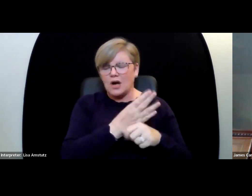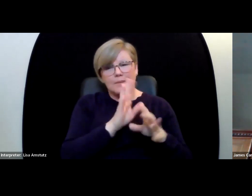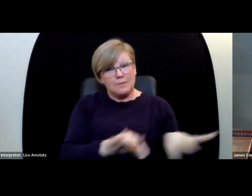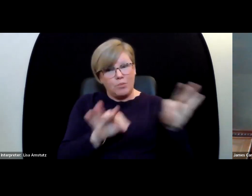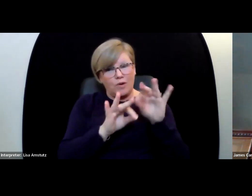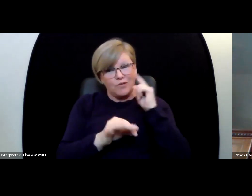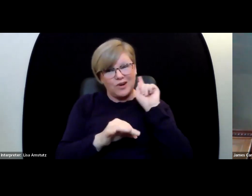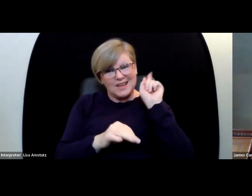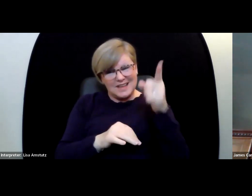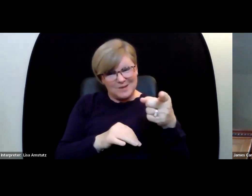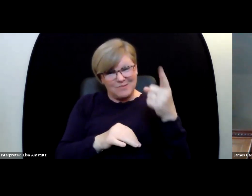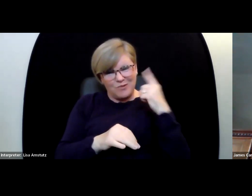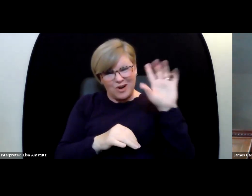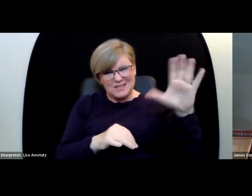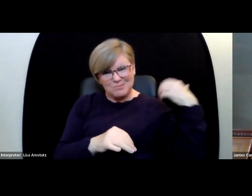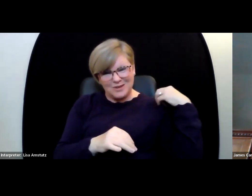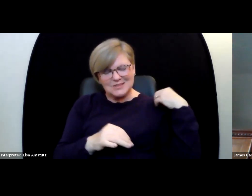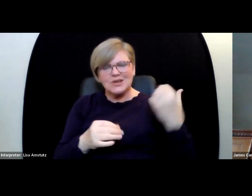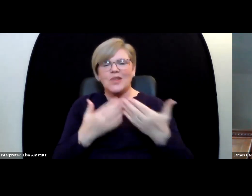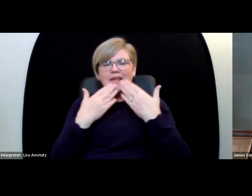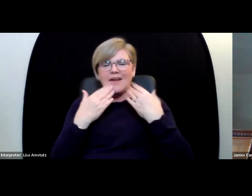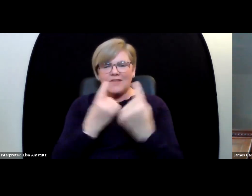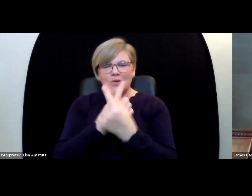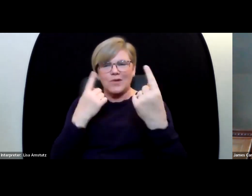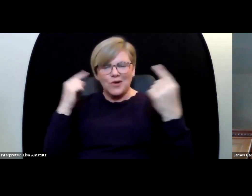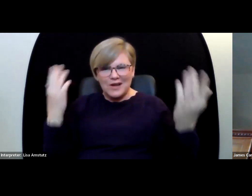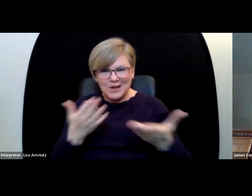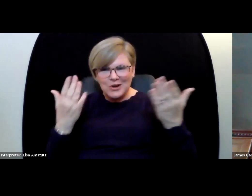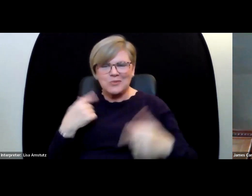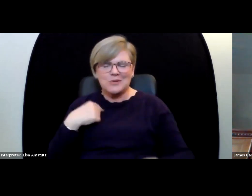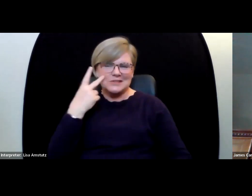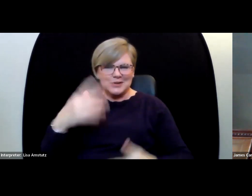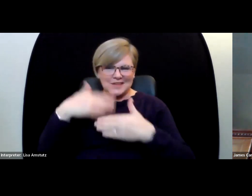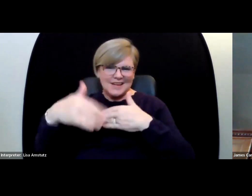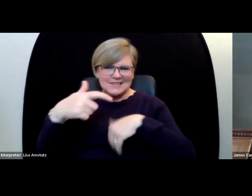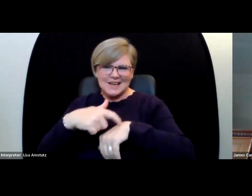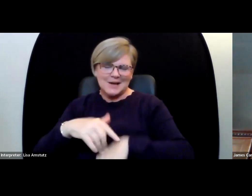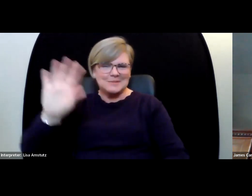for him. So thank you everybody for being with us, and we will see you next time.